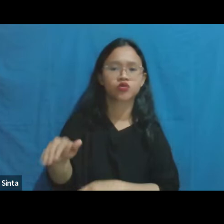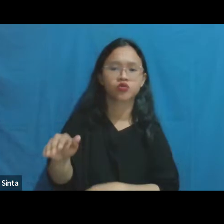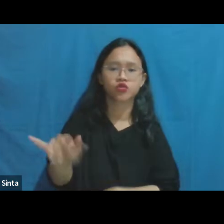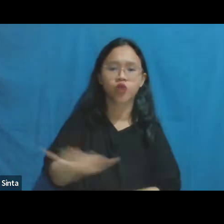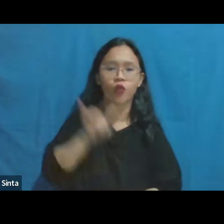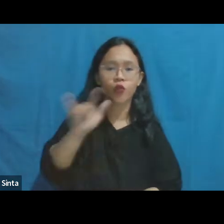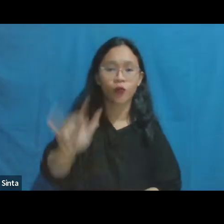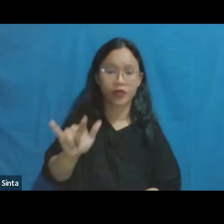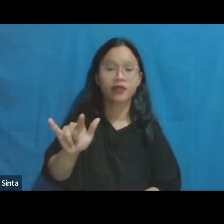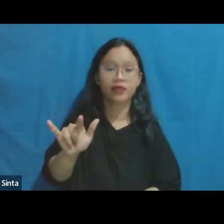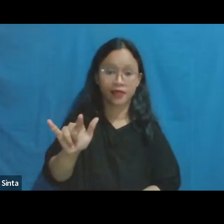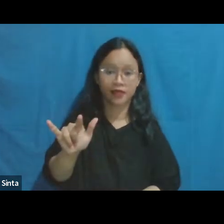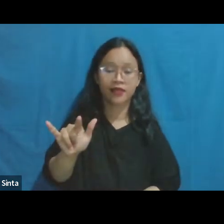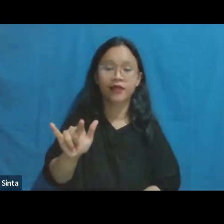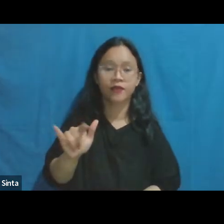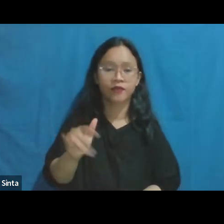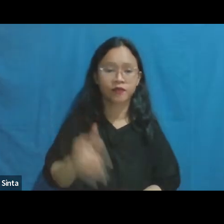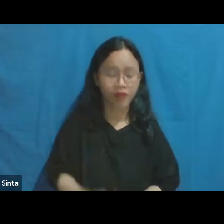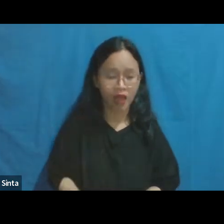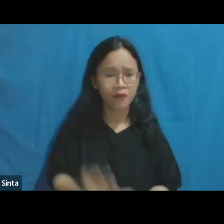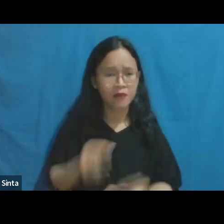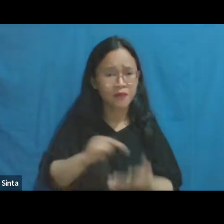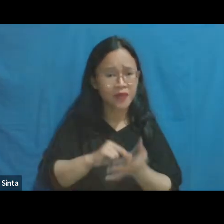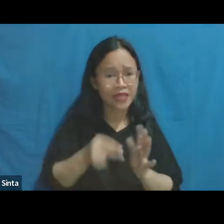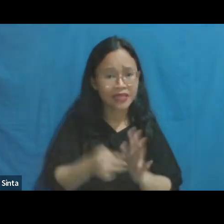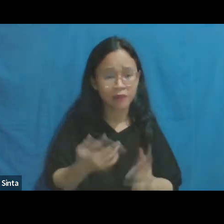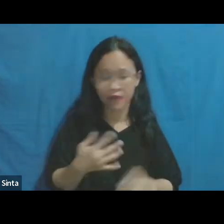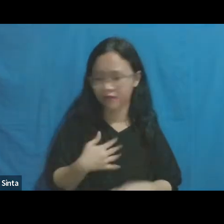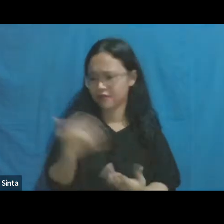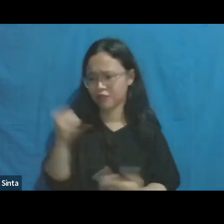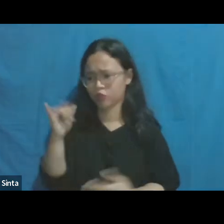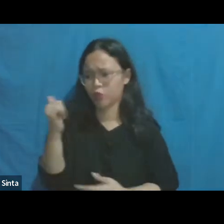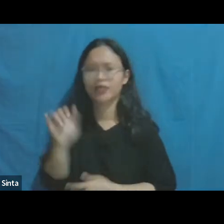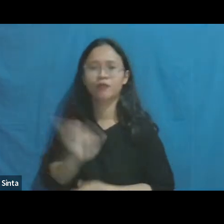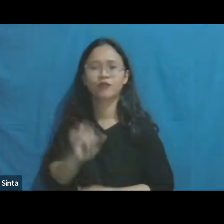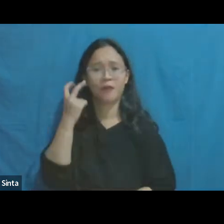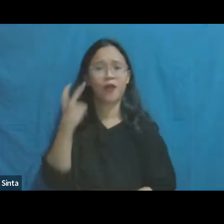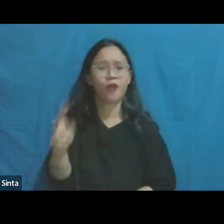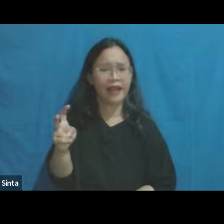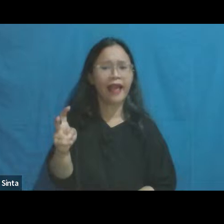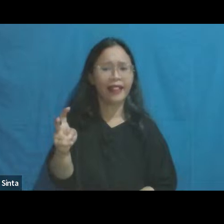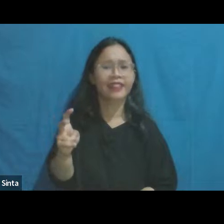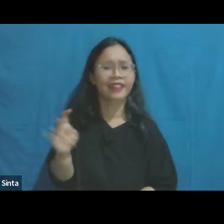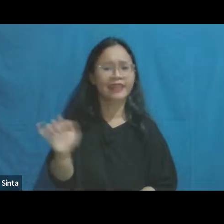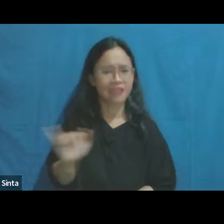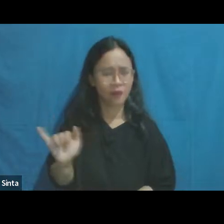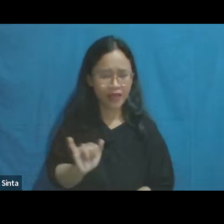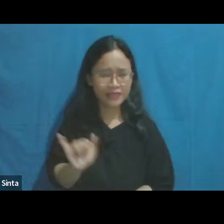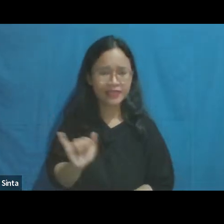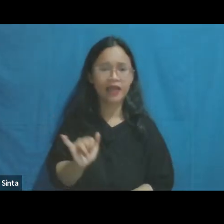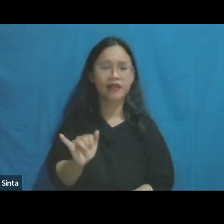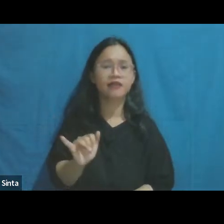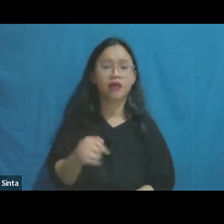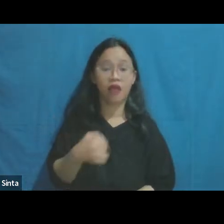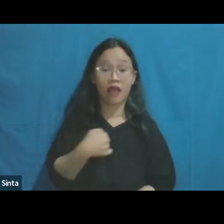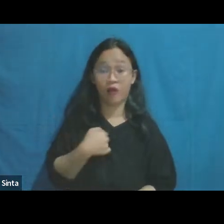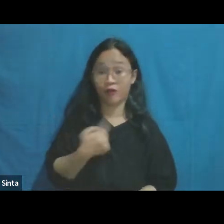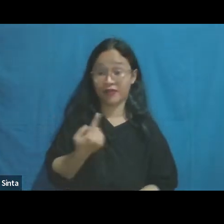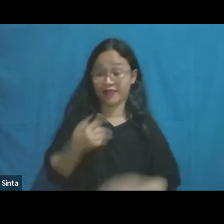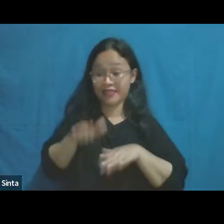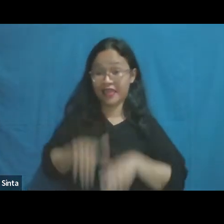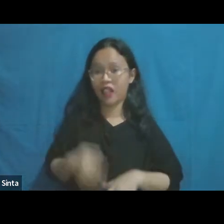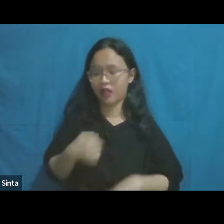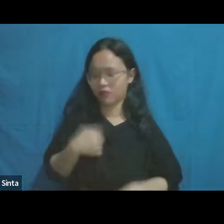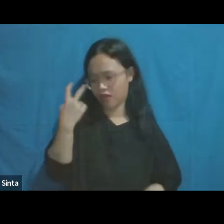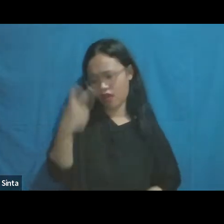see everywhere, even in Yogyakarta, the place that I live, there's a very